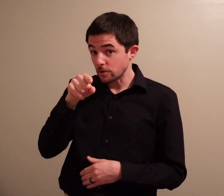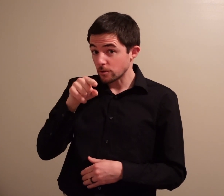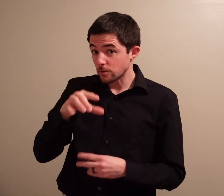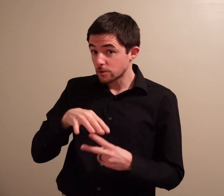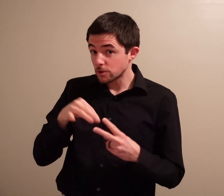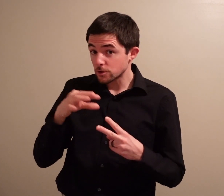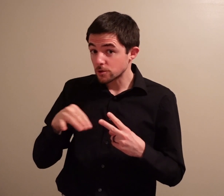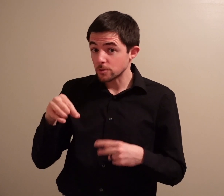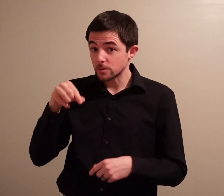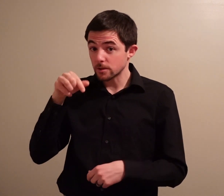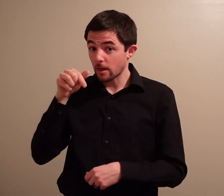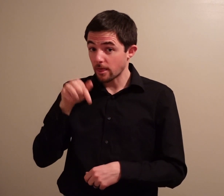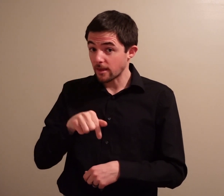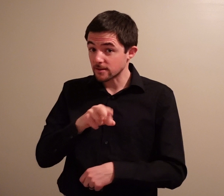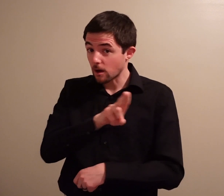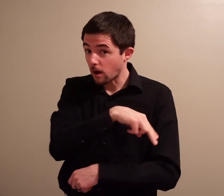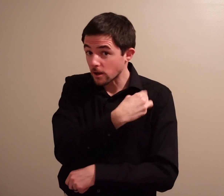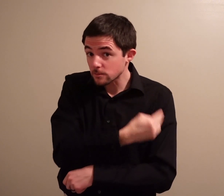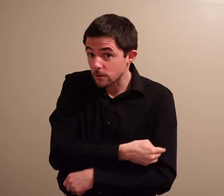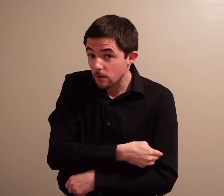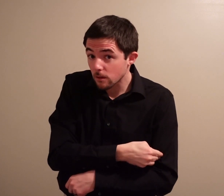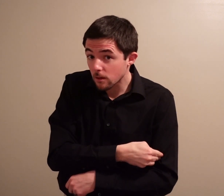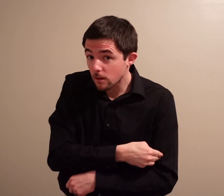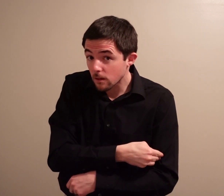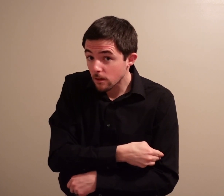you choose this hospital?